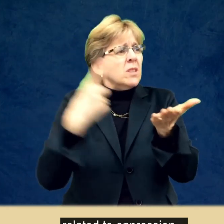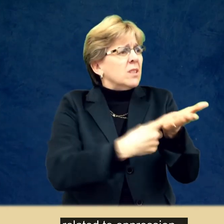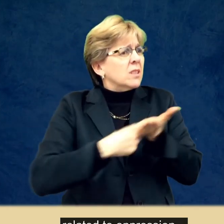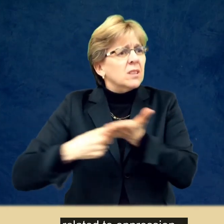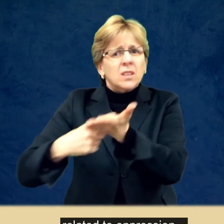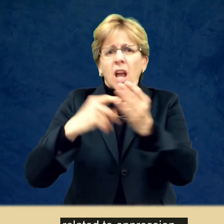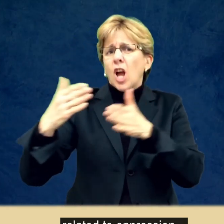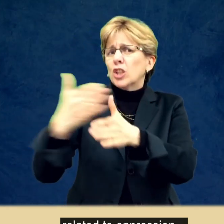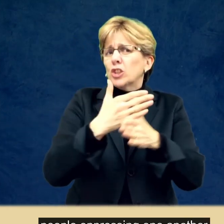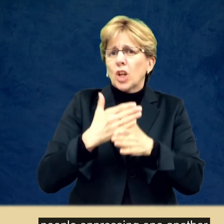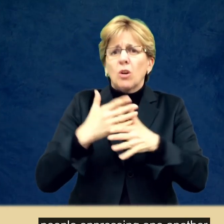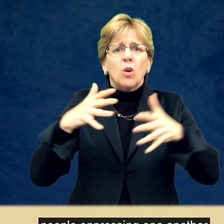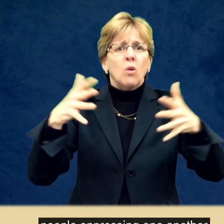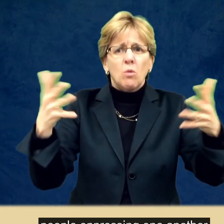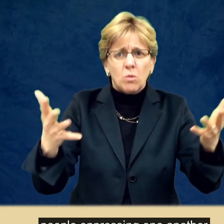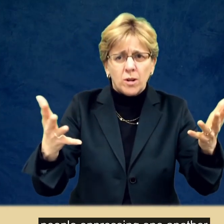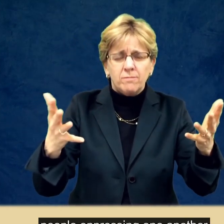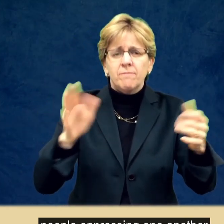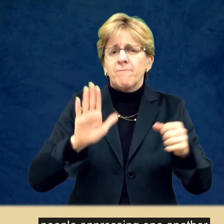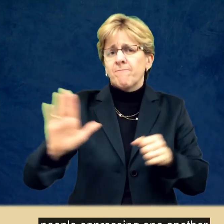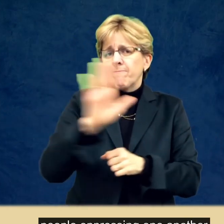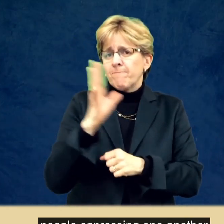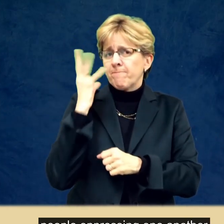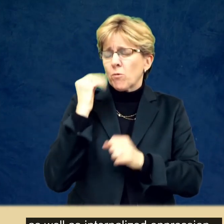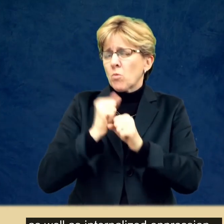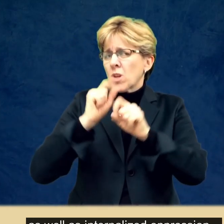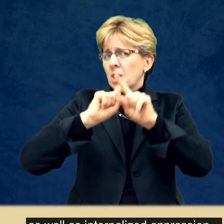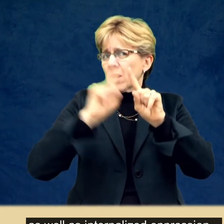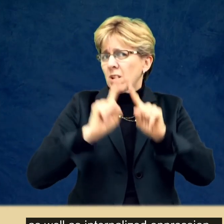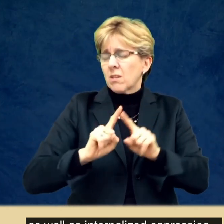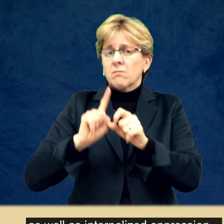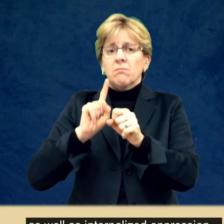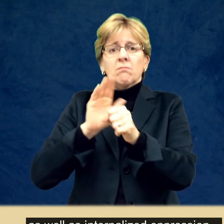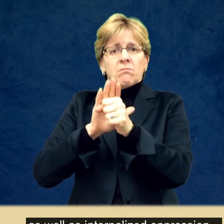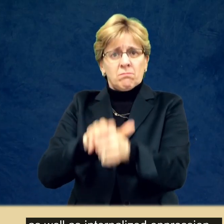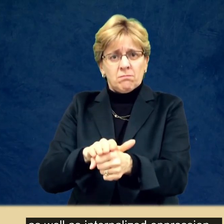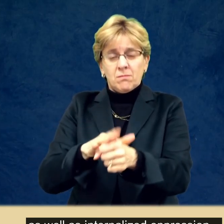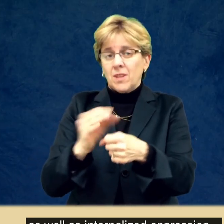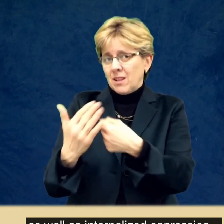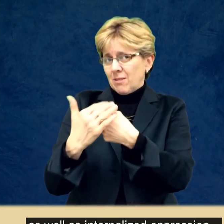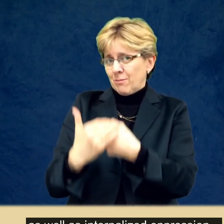to oppression. People oppressing one another as well as internalized oppression.